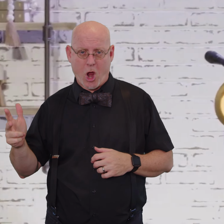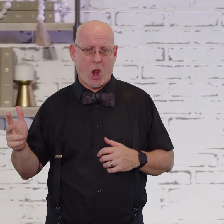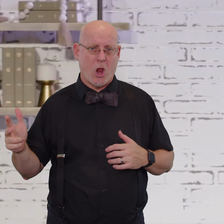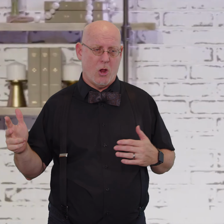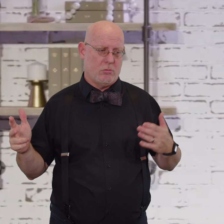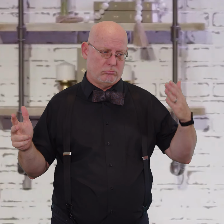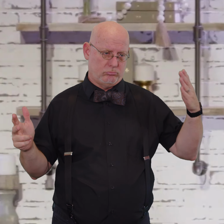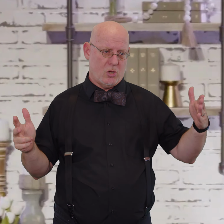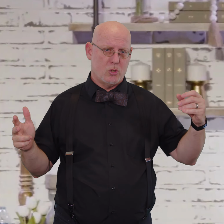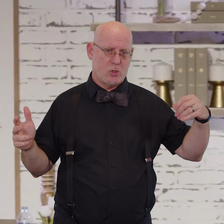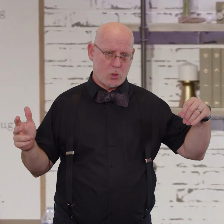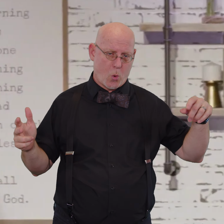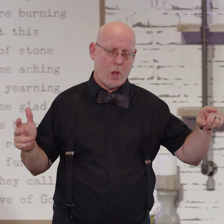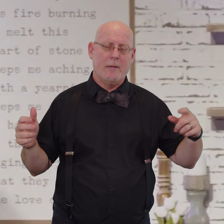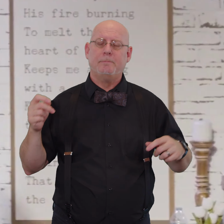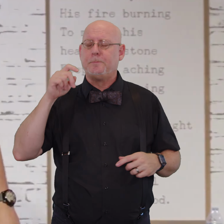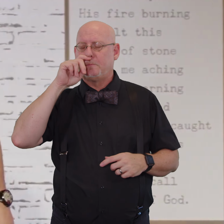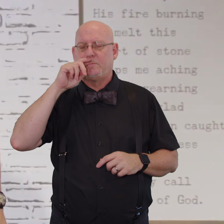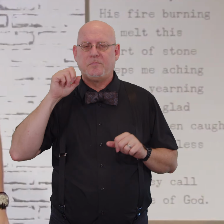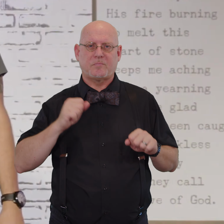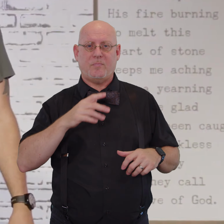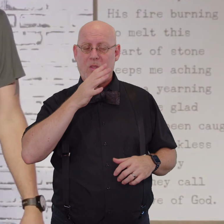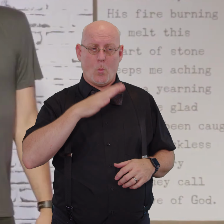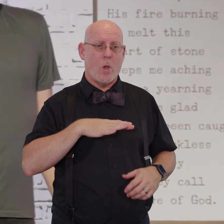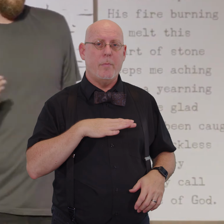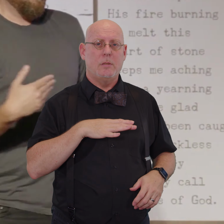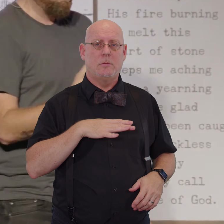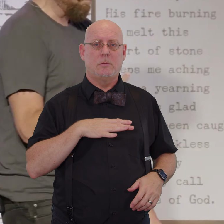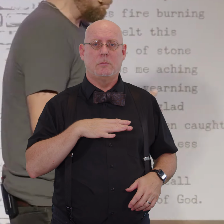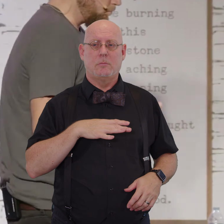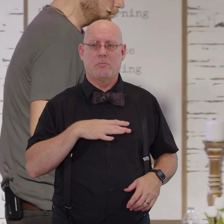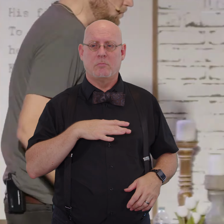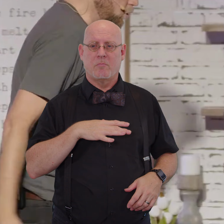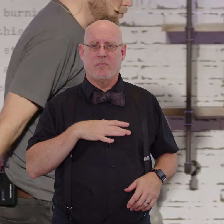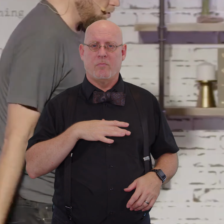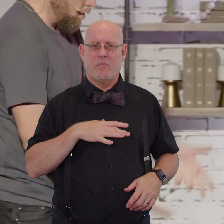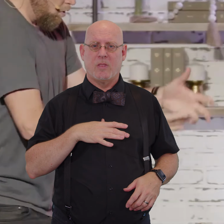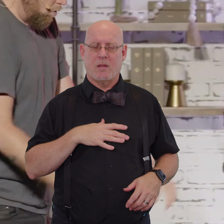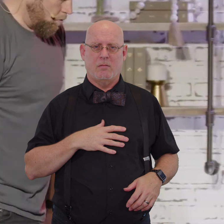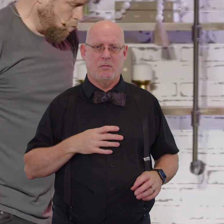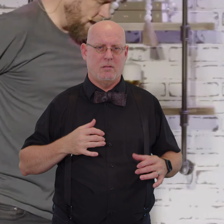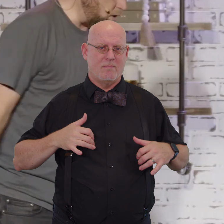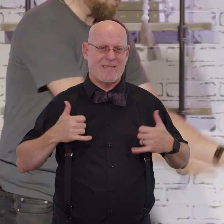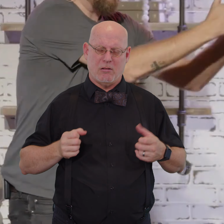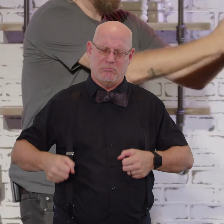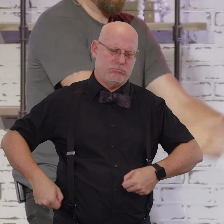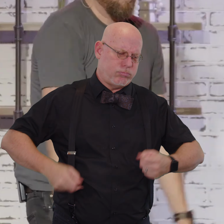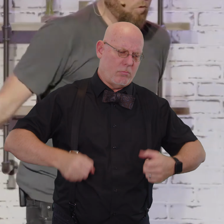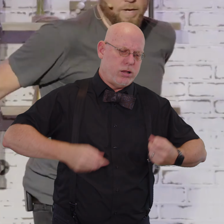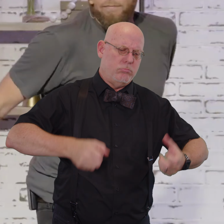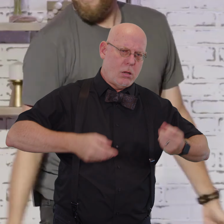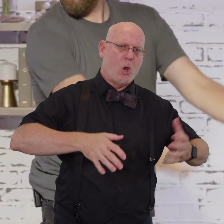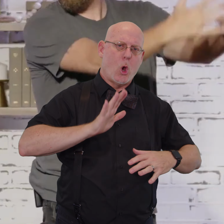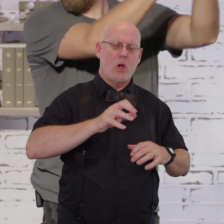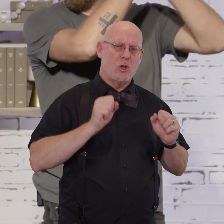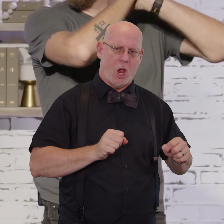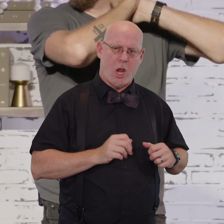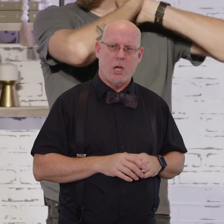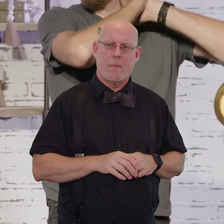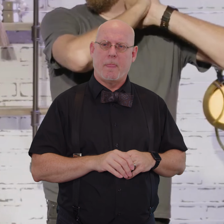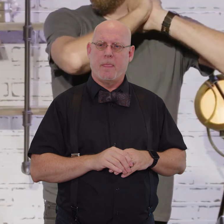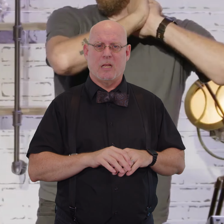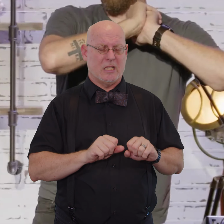car and the cart return I see a lady who's recklessly throwing everything in her